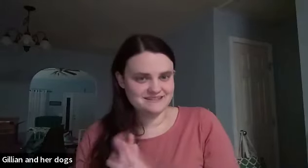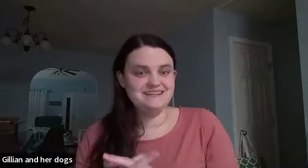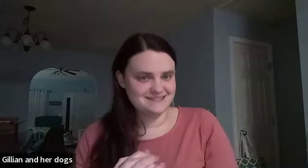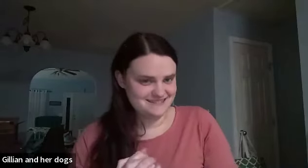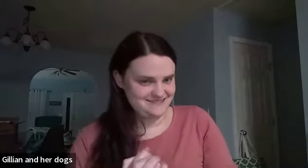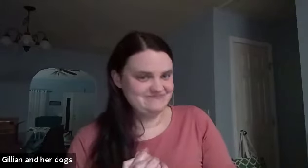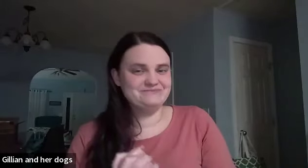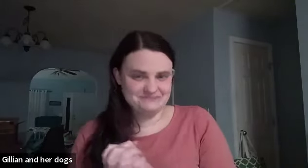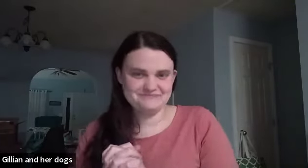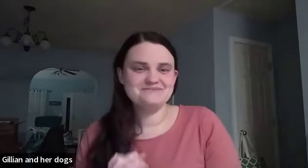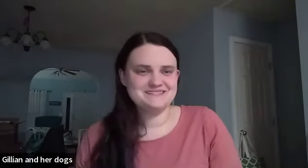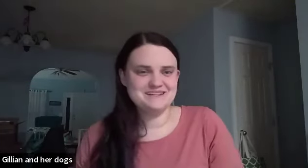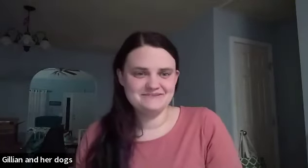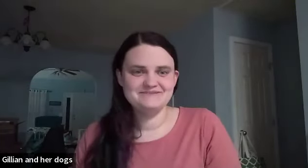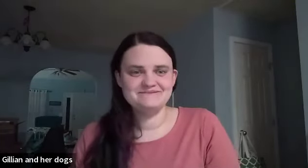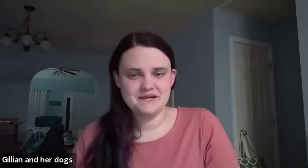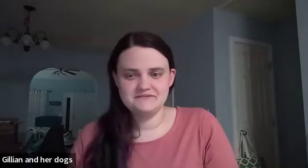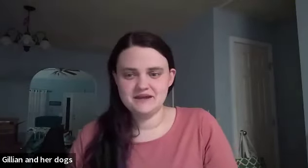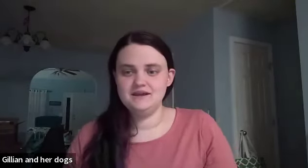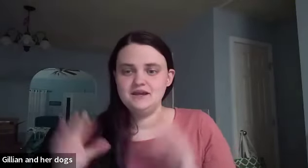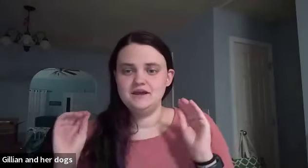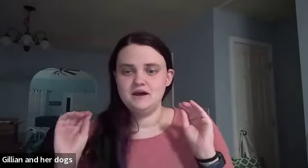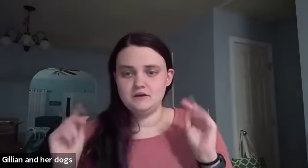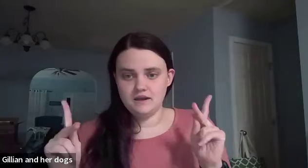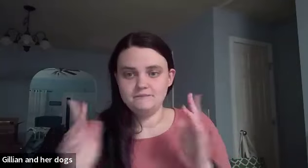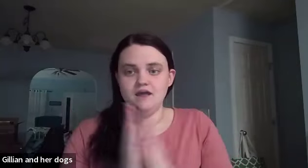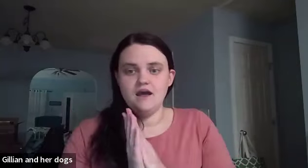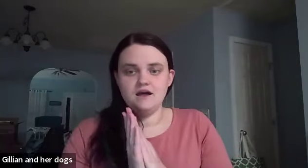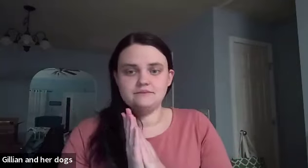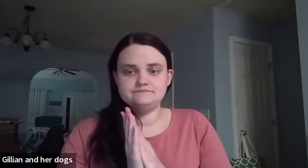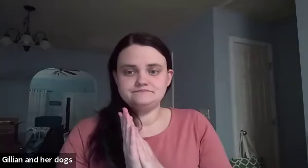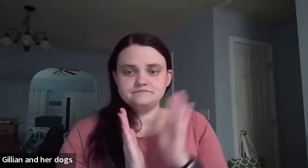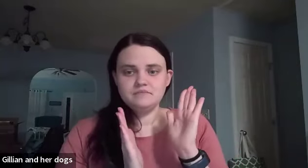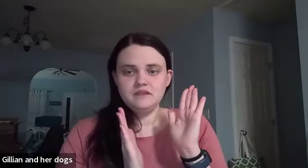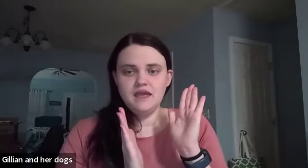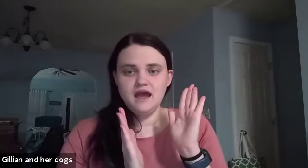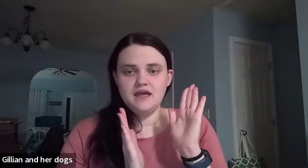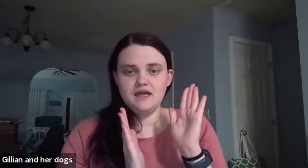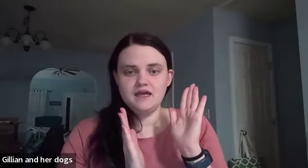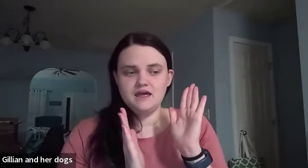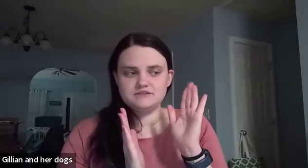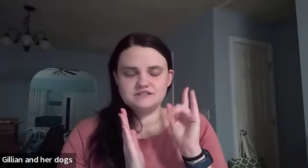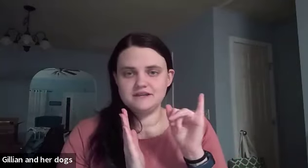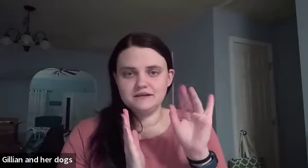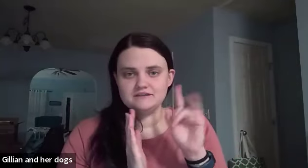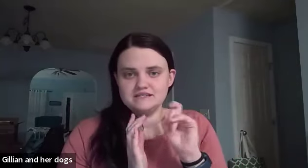things. Yes. So very fun. Okay. Um, I was gonna say if anybody else has